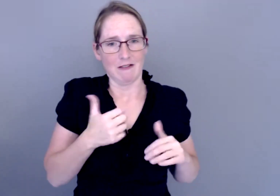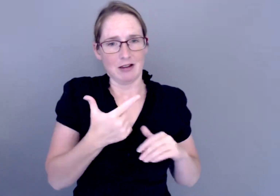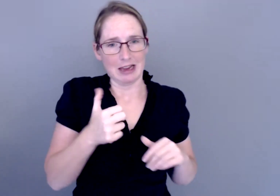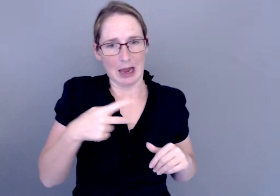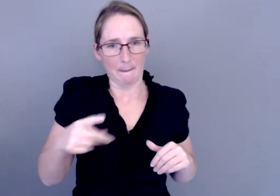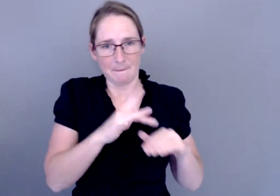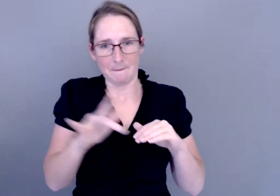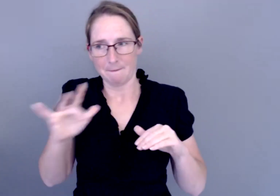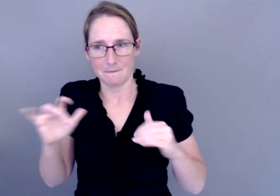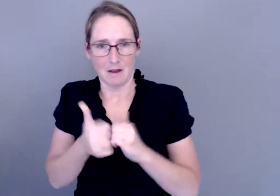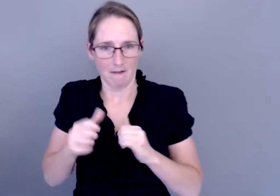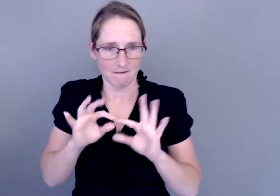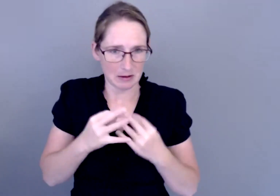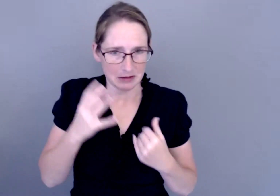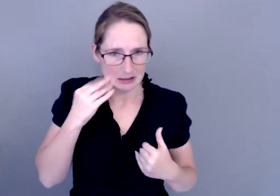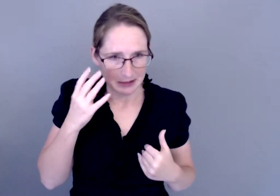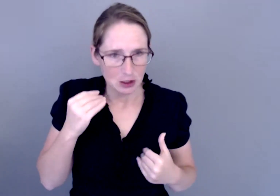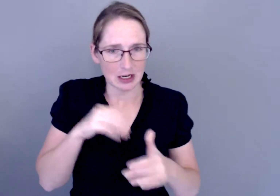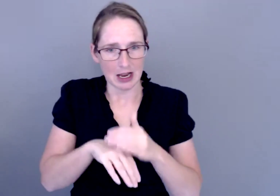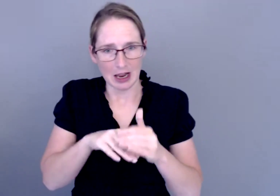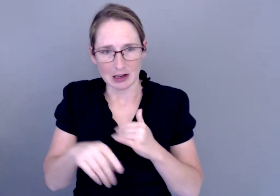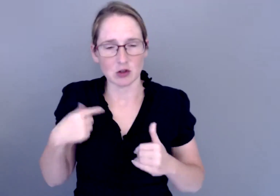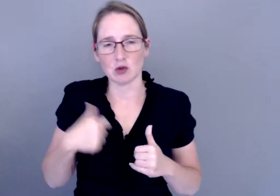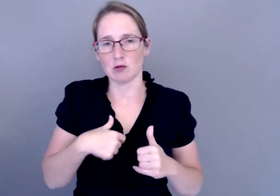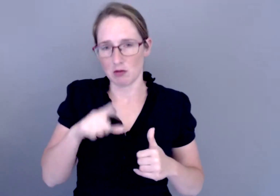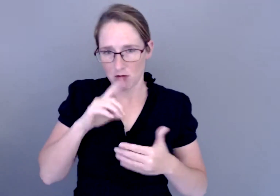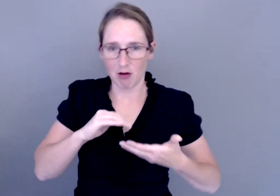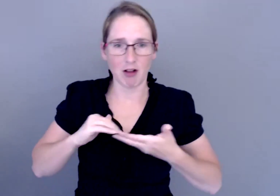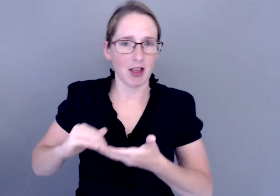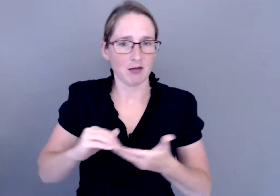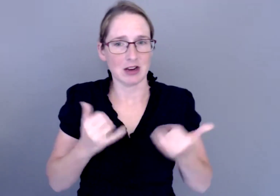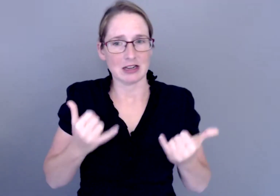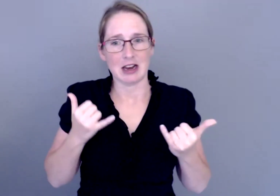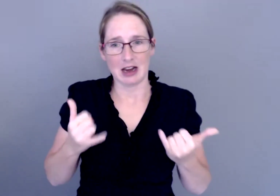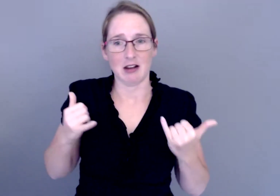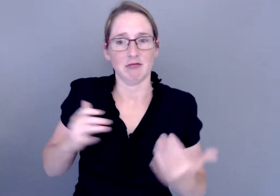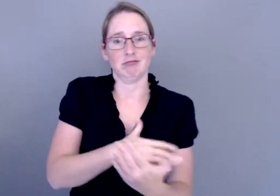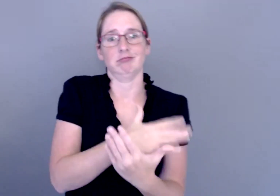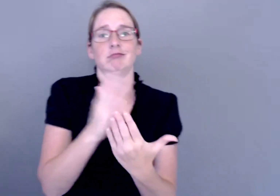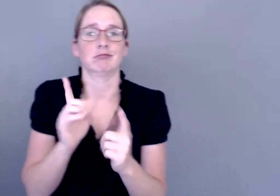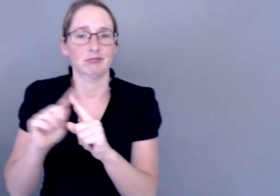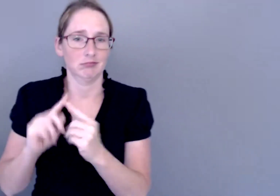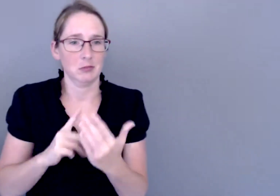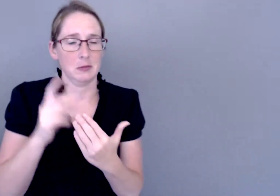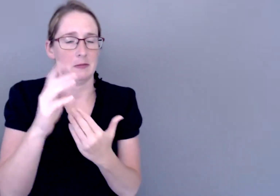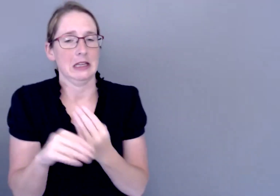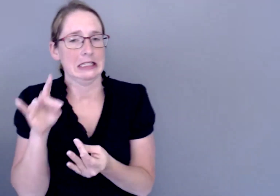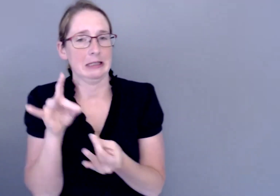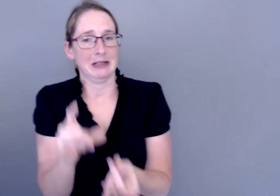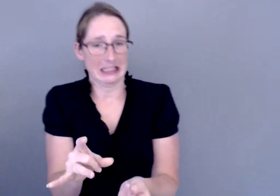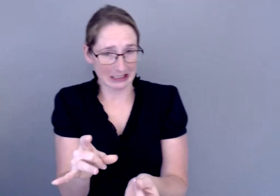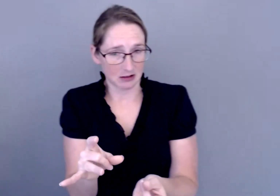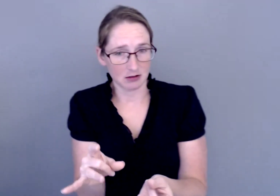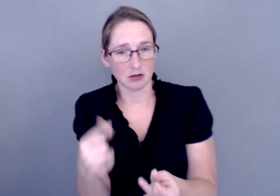regarding how families experience us. We aren't collaborating across programs in a seamless way.